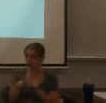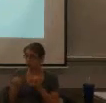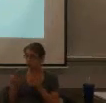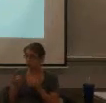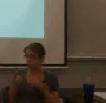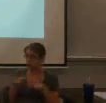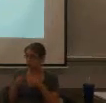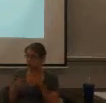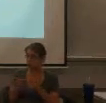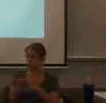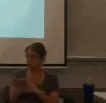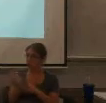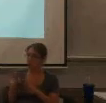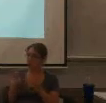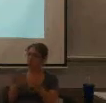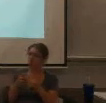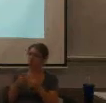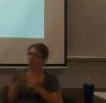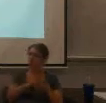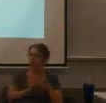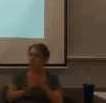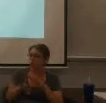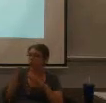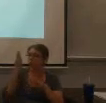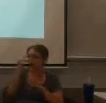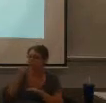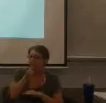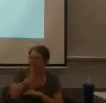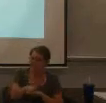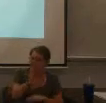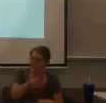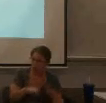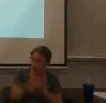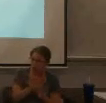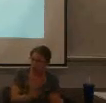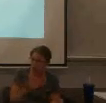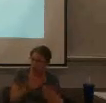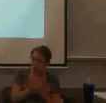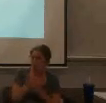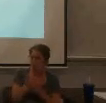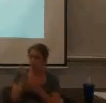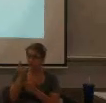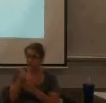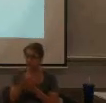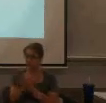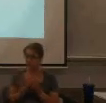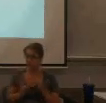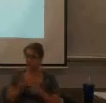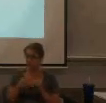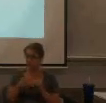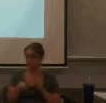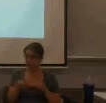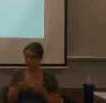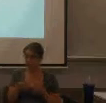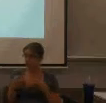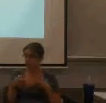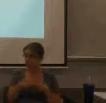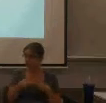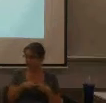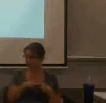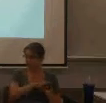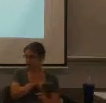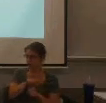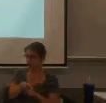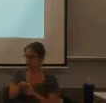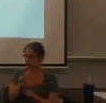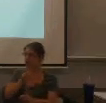is link it to the biology. Why is this biologically important, right? So part of the reason I got excited about this class, the physics all of a sudden applied